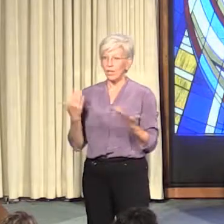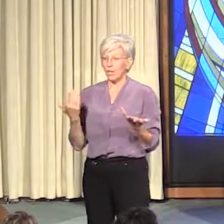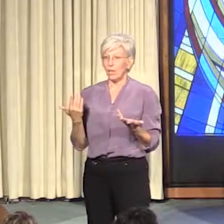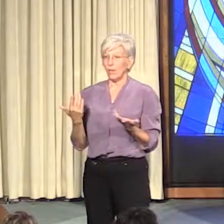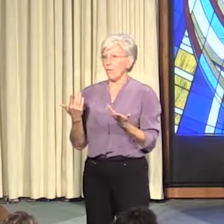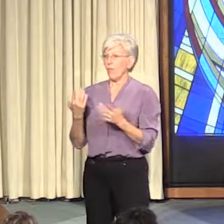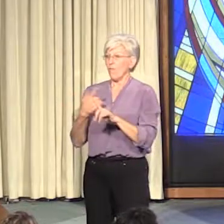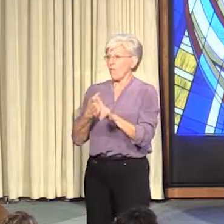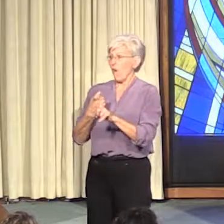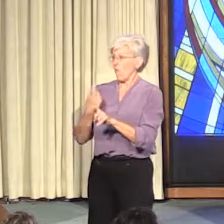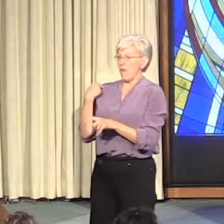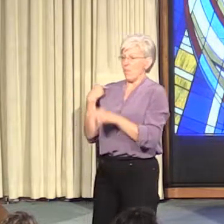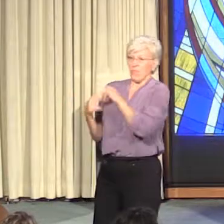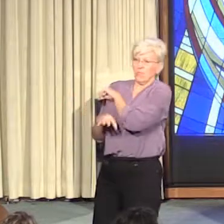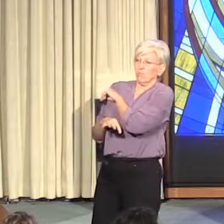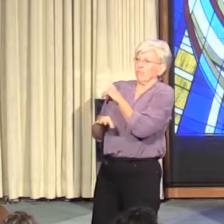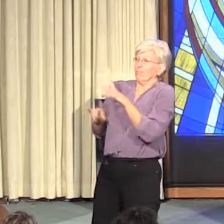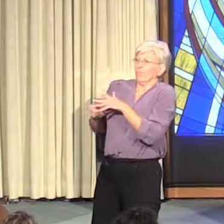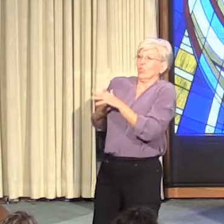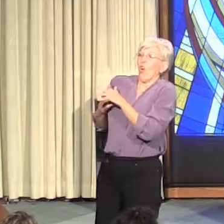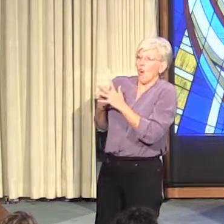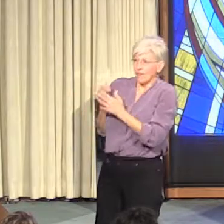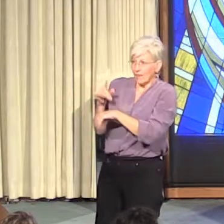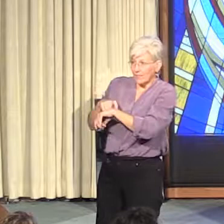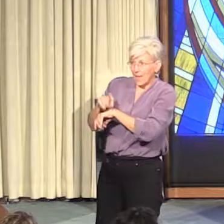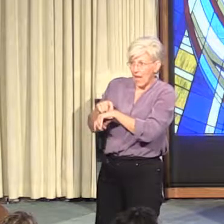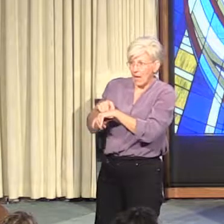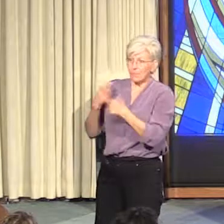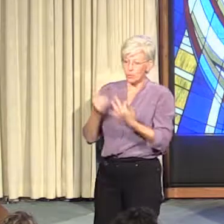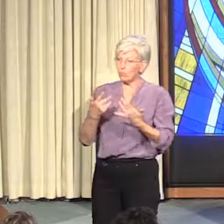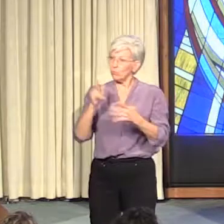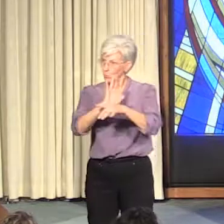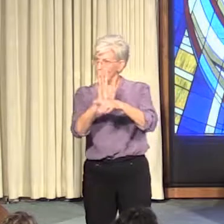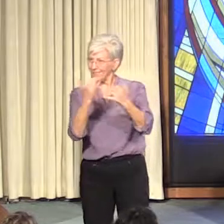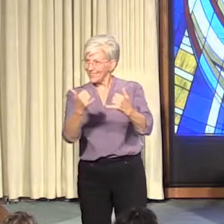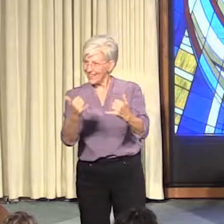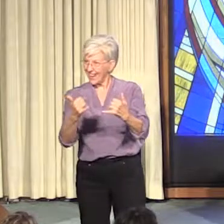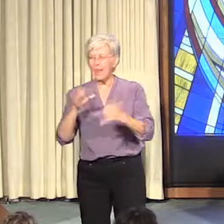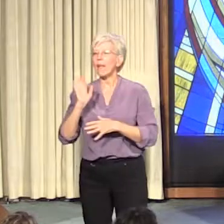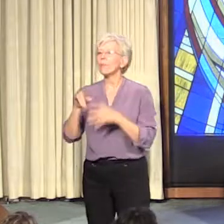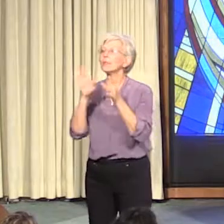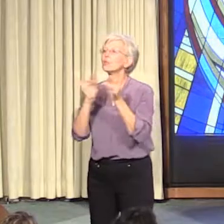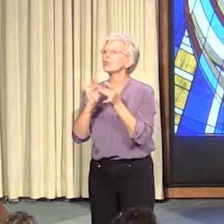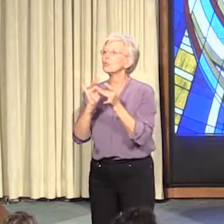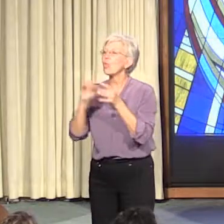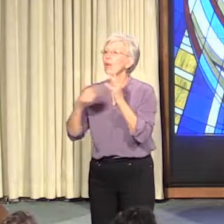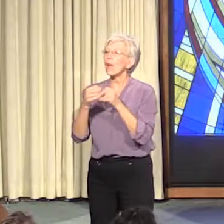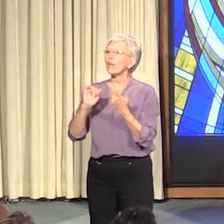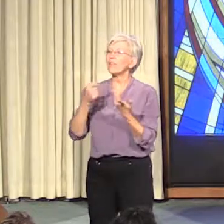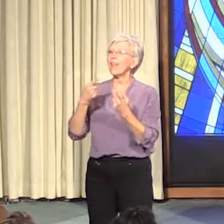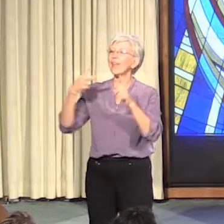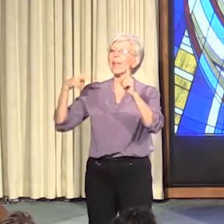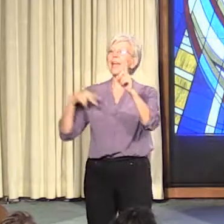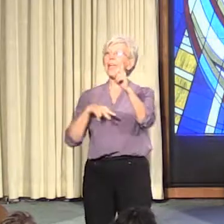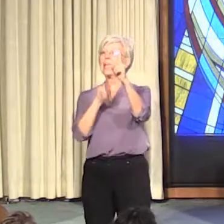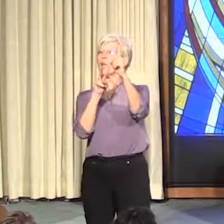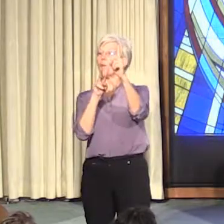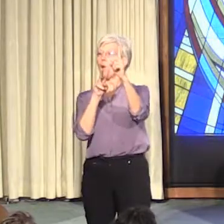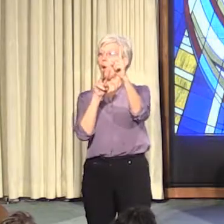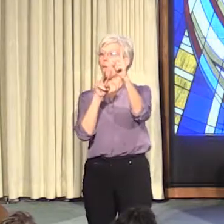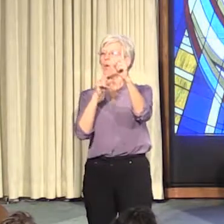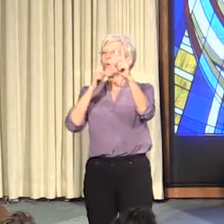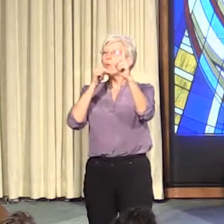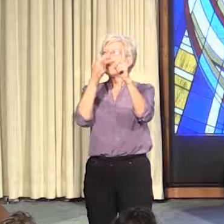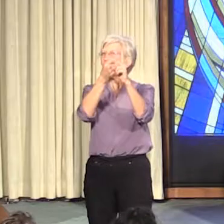still in production today. And that is the story of a hero who is somehow